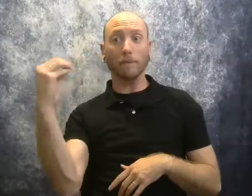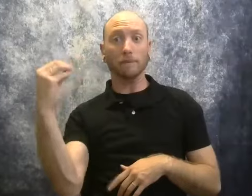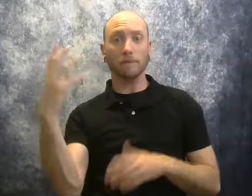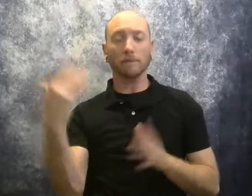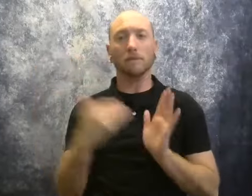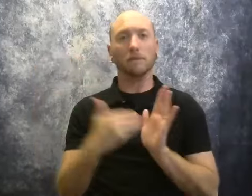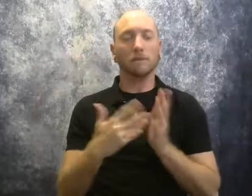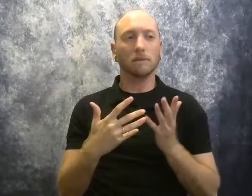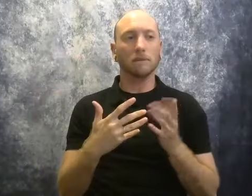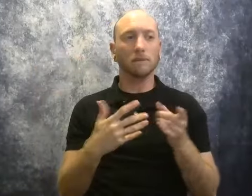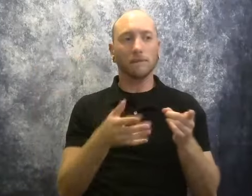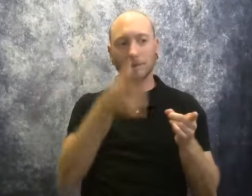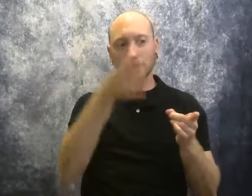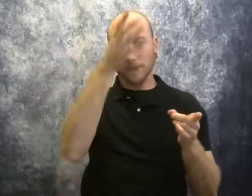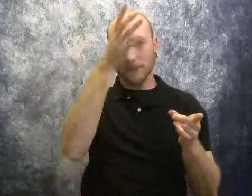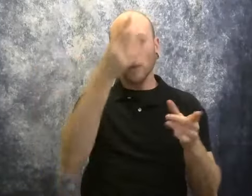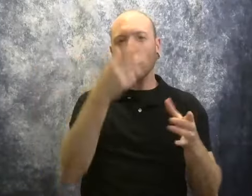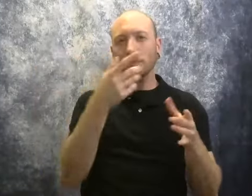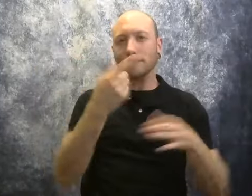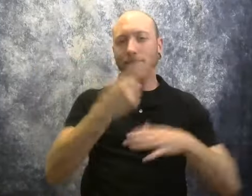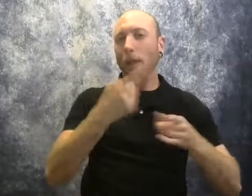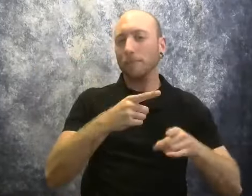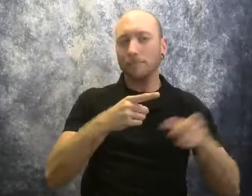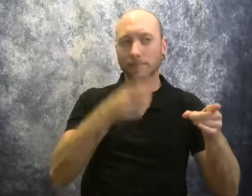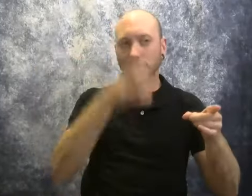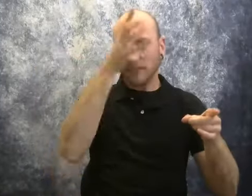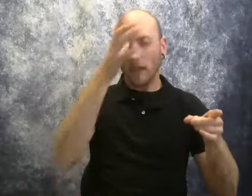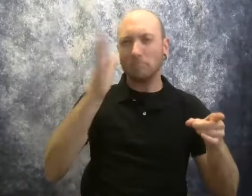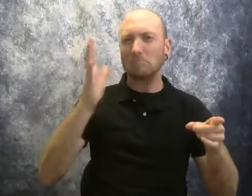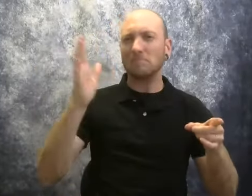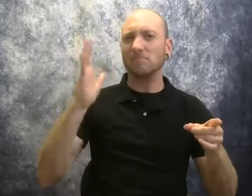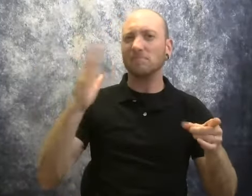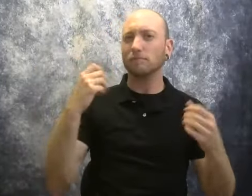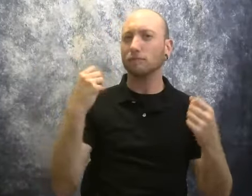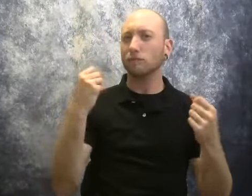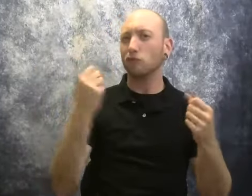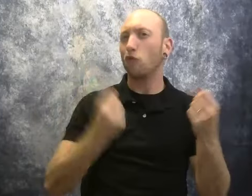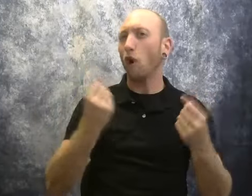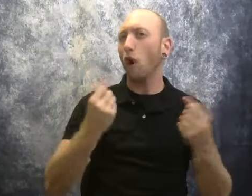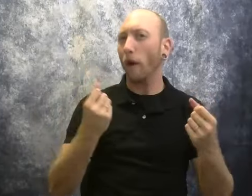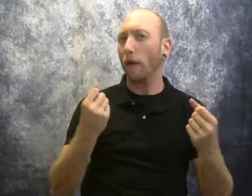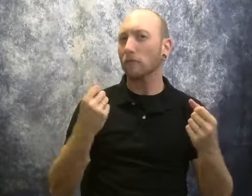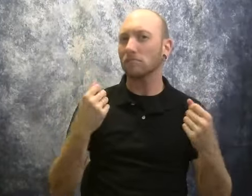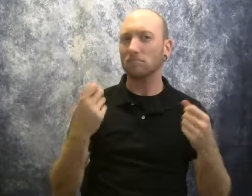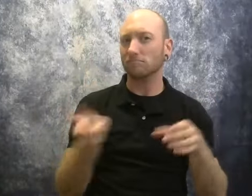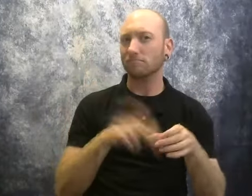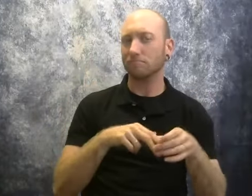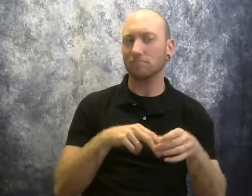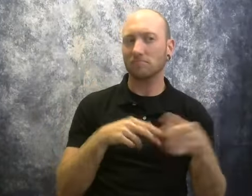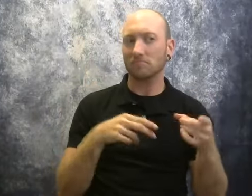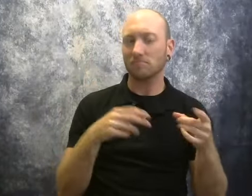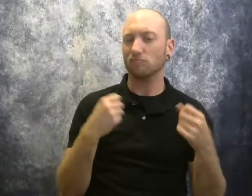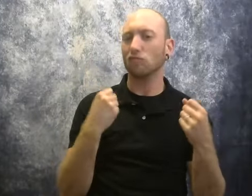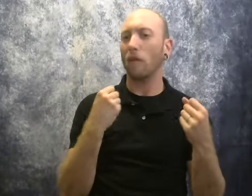But when she did go, again, one day Dad put us in the car. We had an old 2076 and he went for a drive